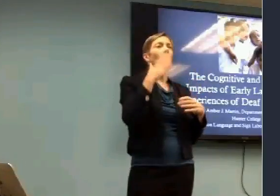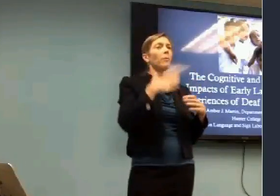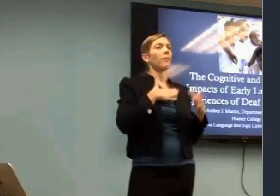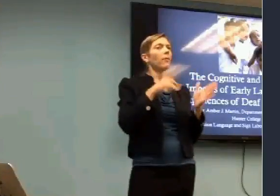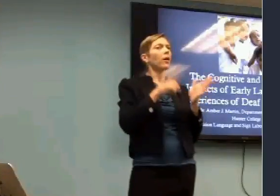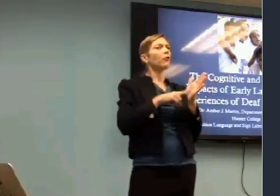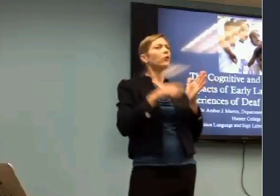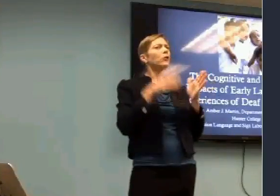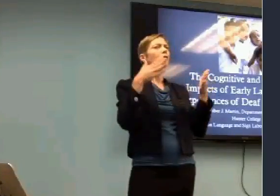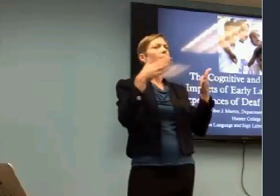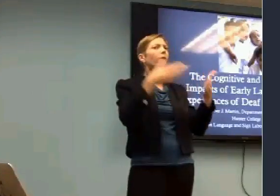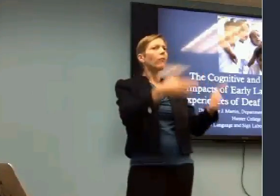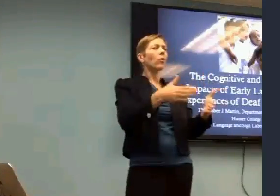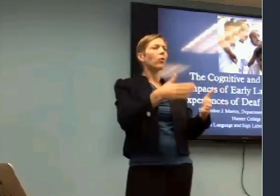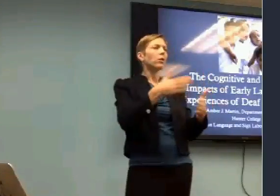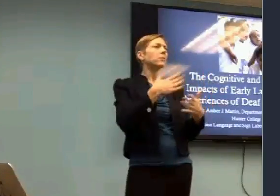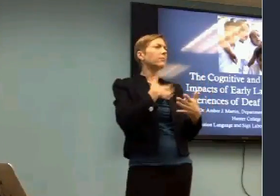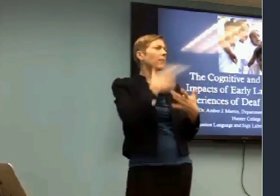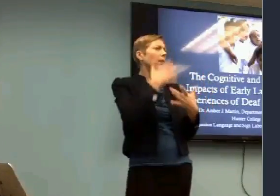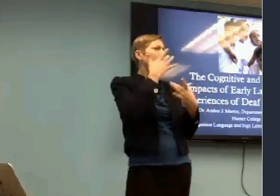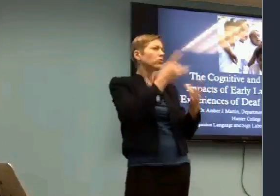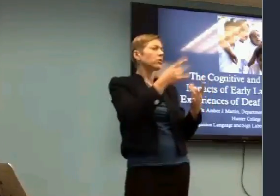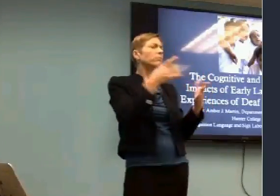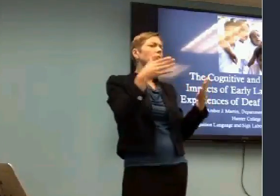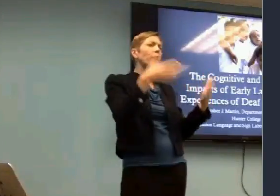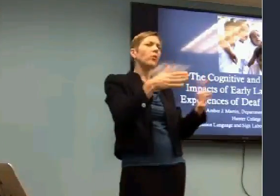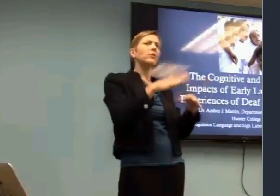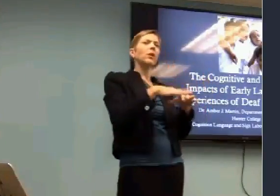As many of you know, my research